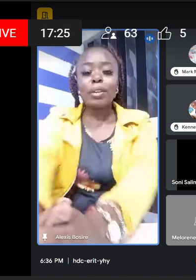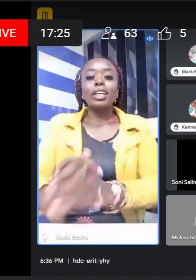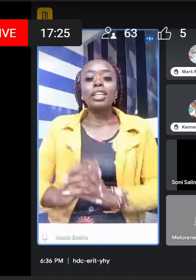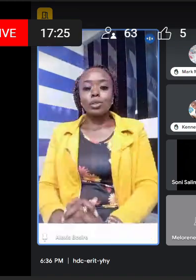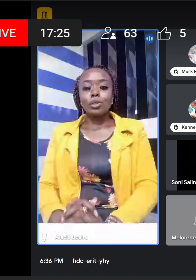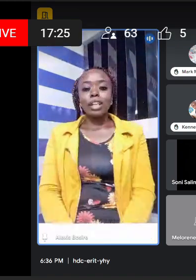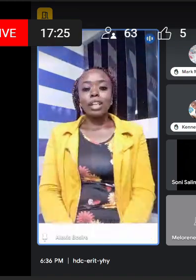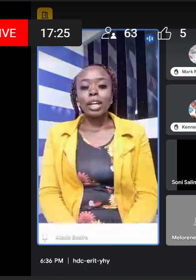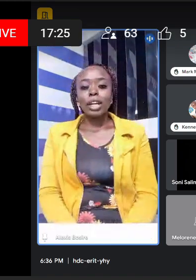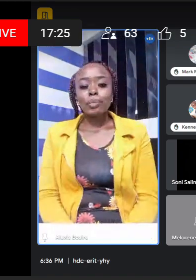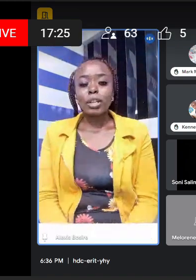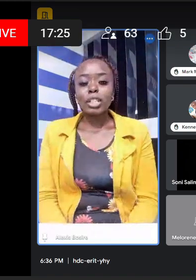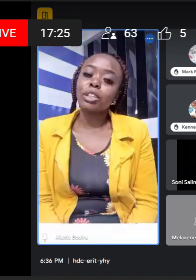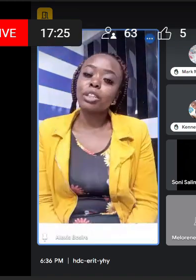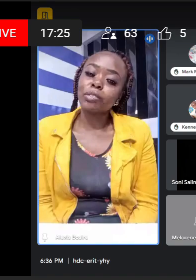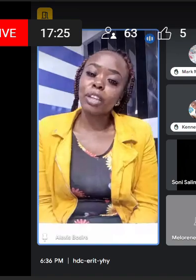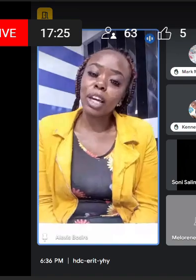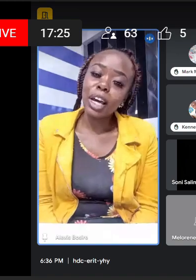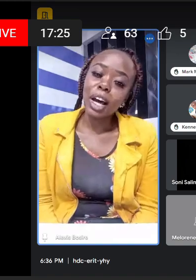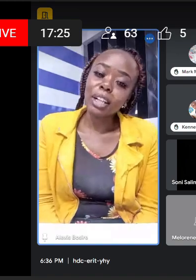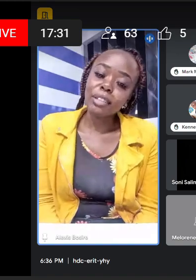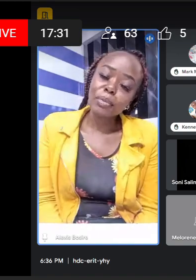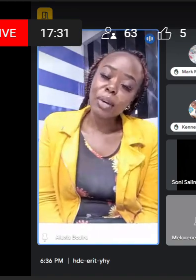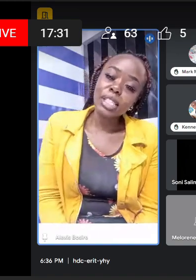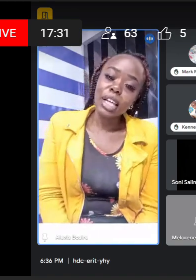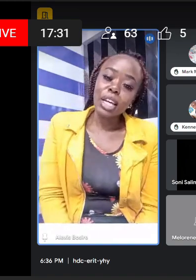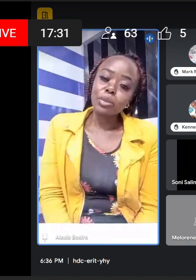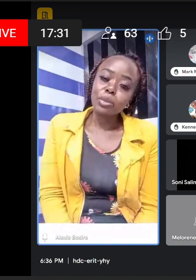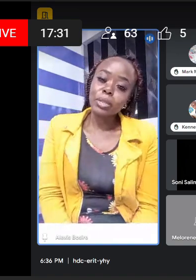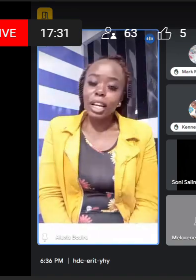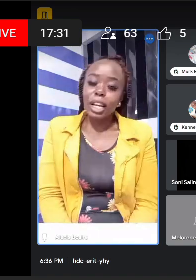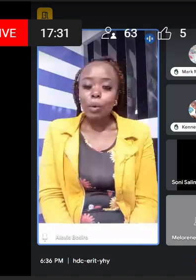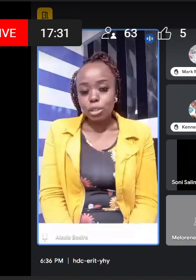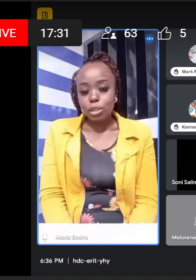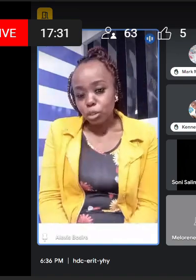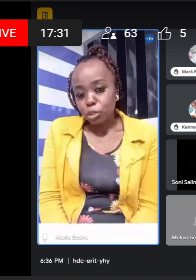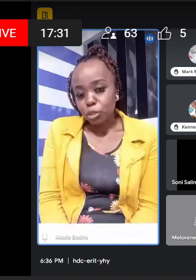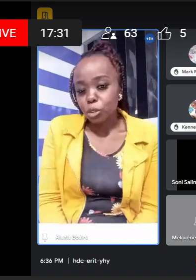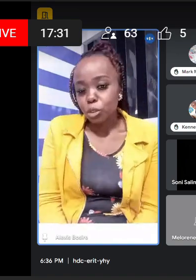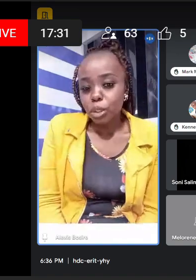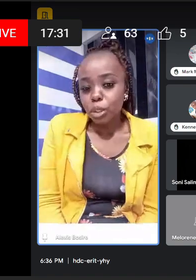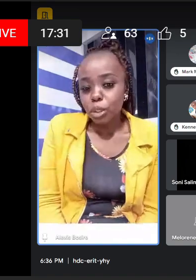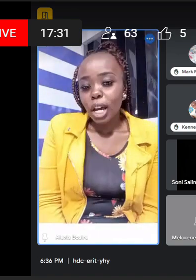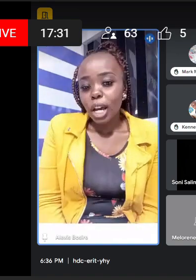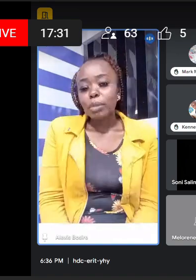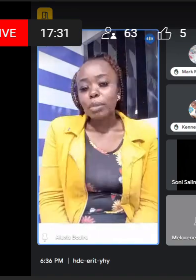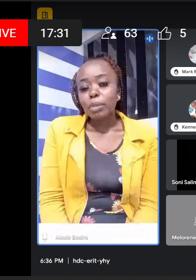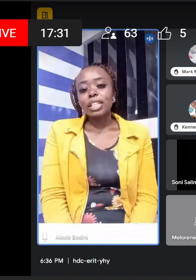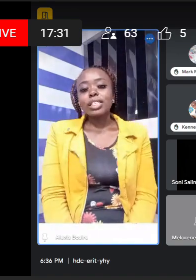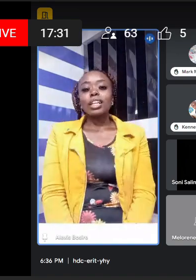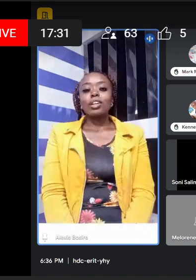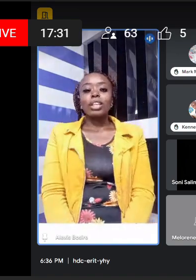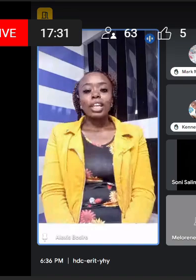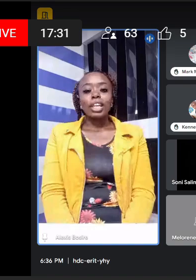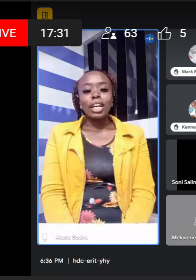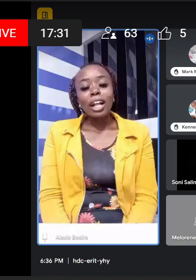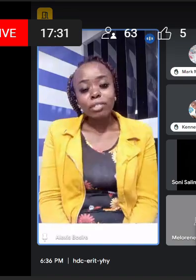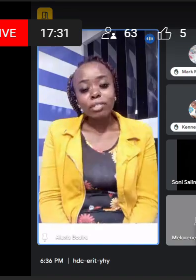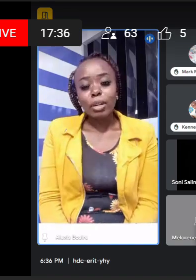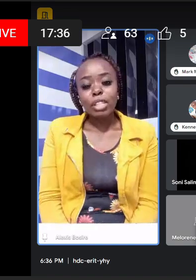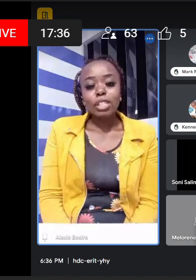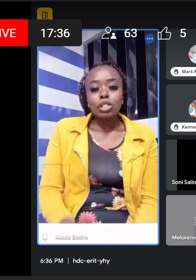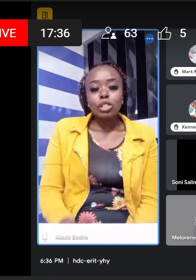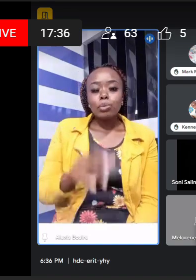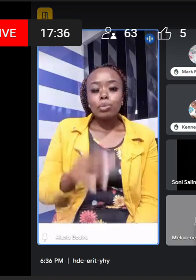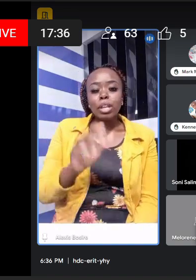Anyone? So I'll do a repetition of the alphabets A to Z once more for you to have a better understanding on the